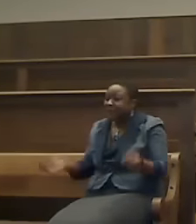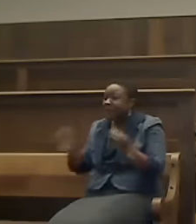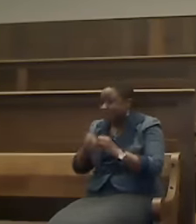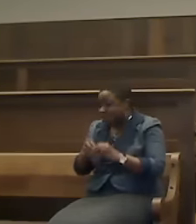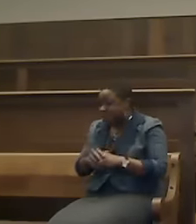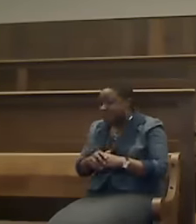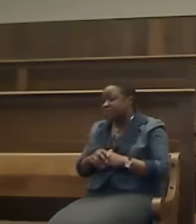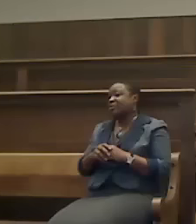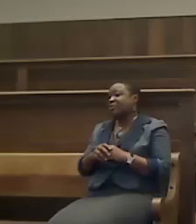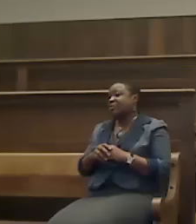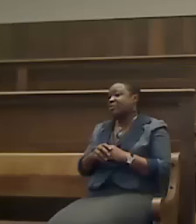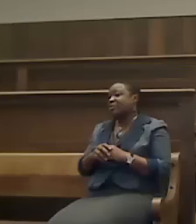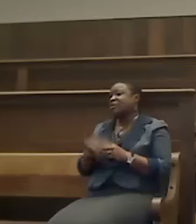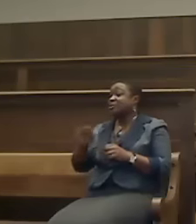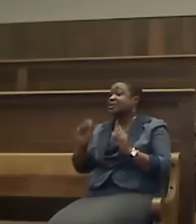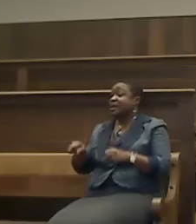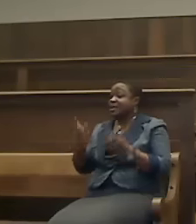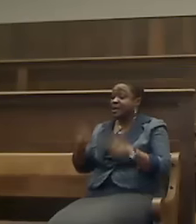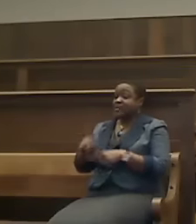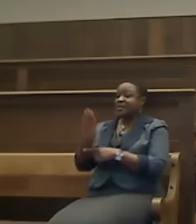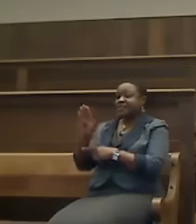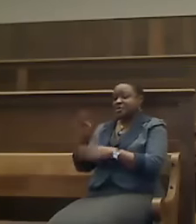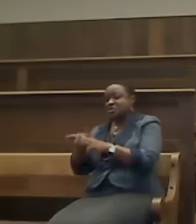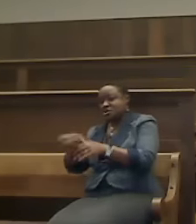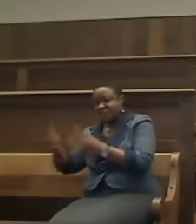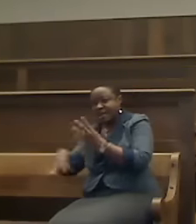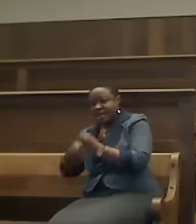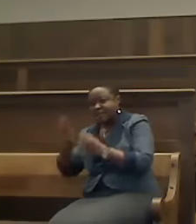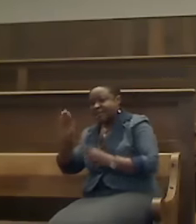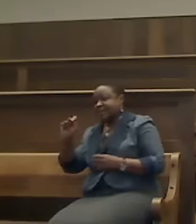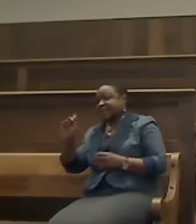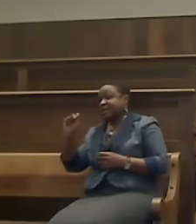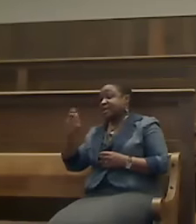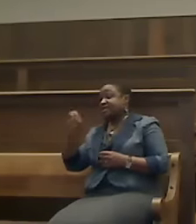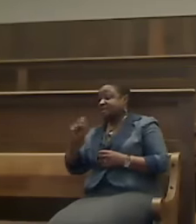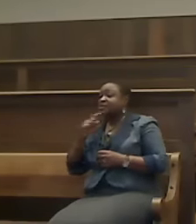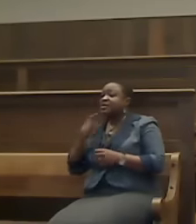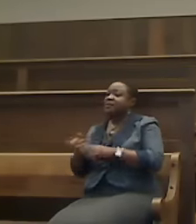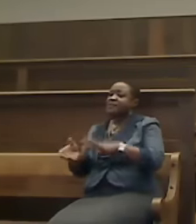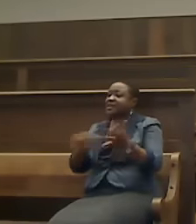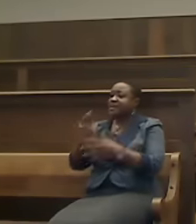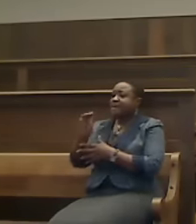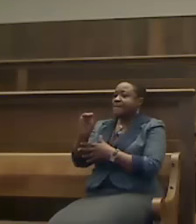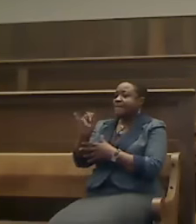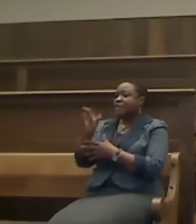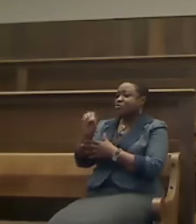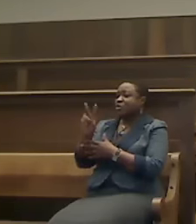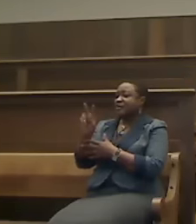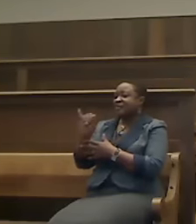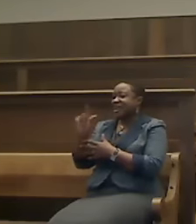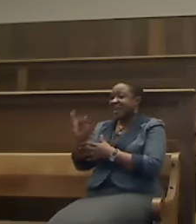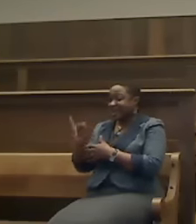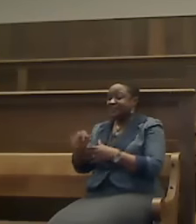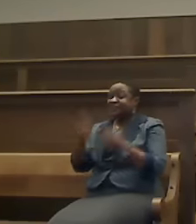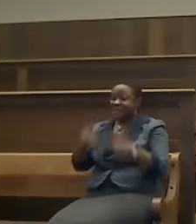up with higher, the other thing that Bt toxin does, by the way, is it messes up the microvilli. They fed Bt toxin to mice,